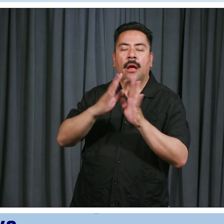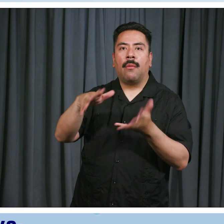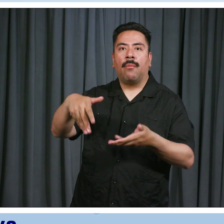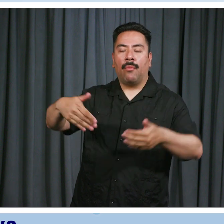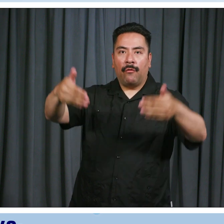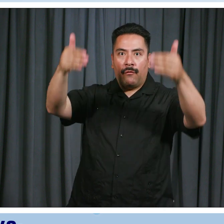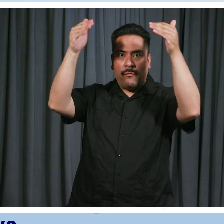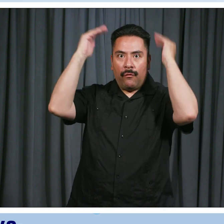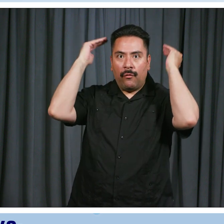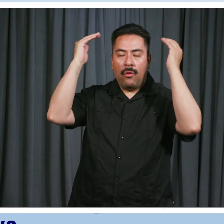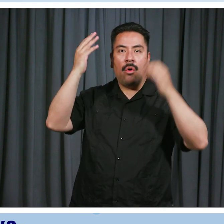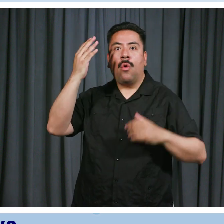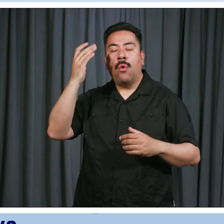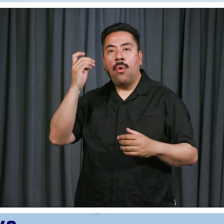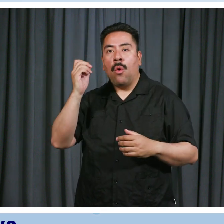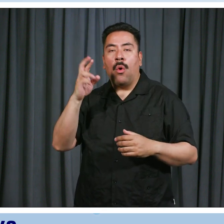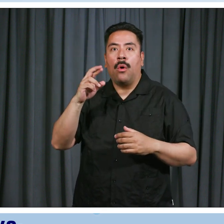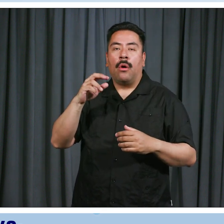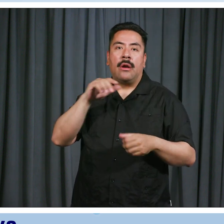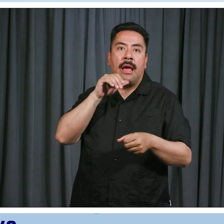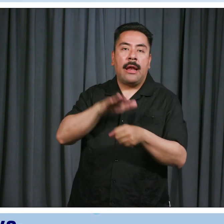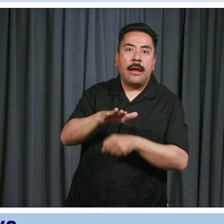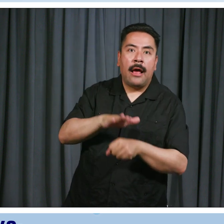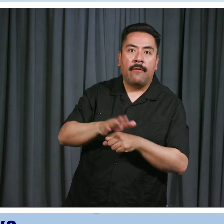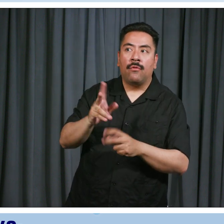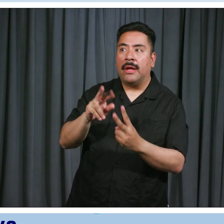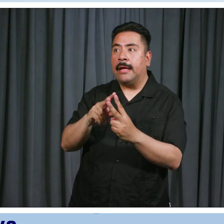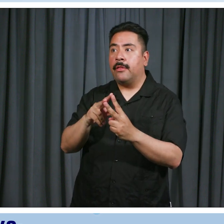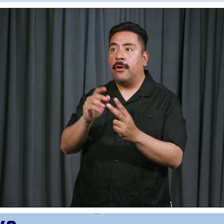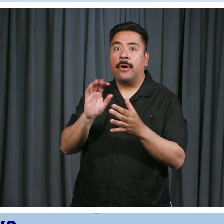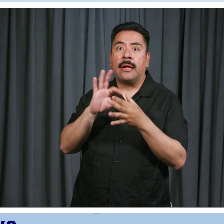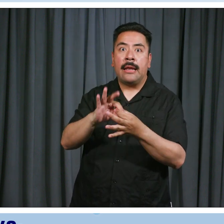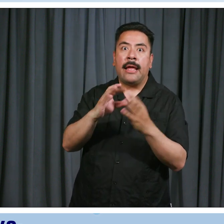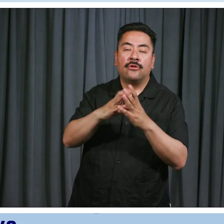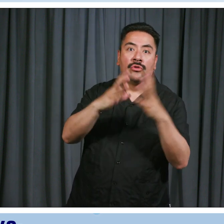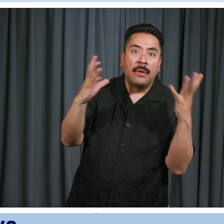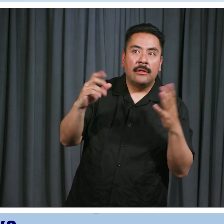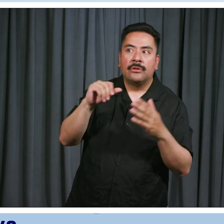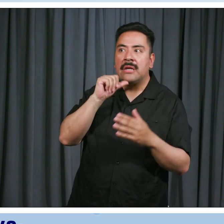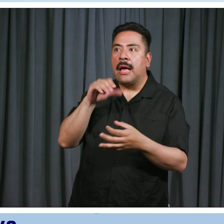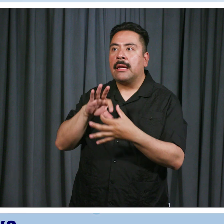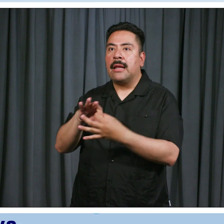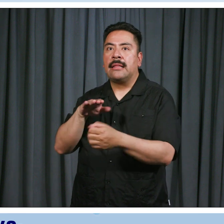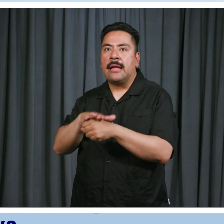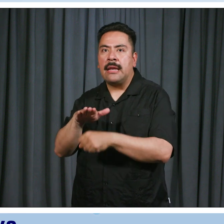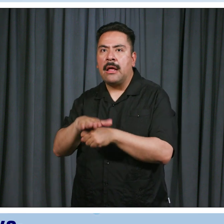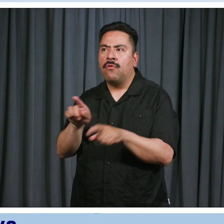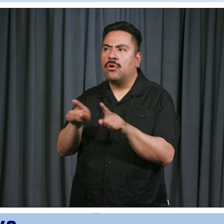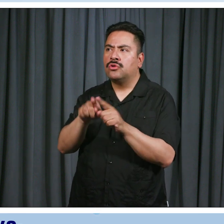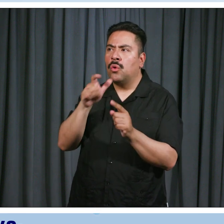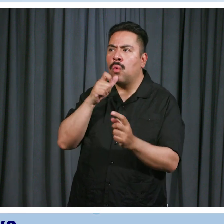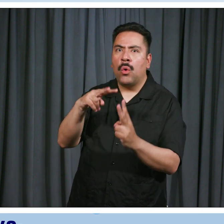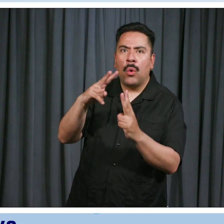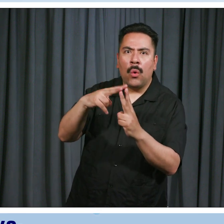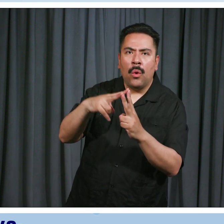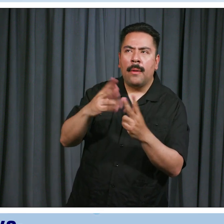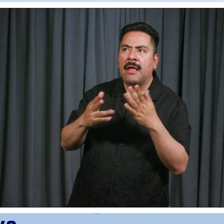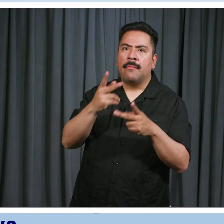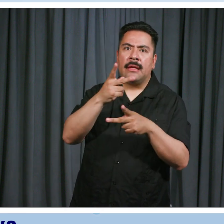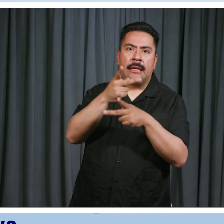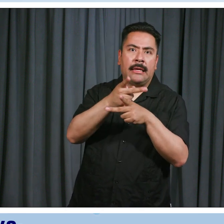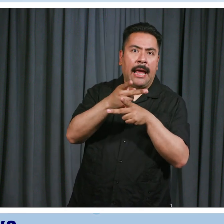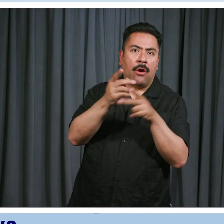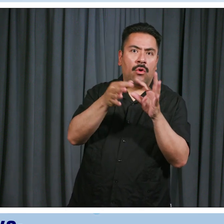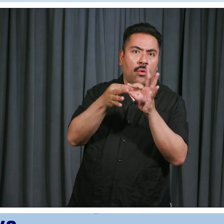we underconnect people. And then who is partnering with that person in their journey. Often that can be a care coordinator or